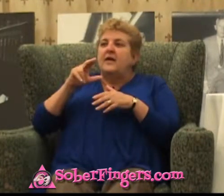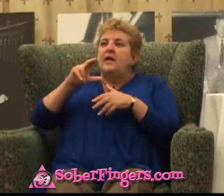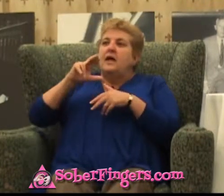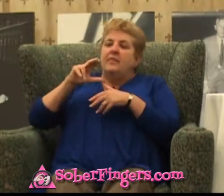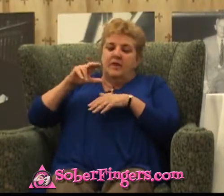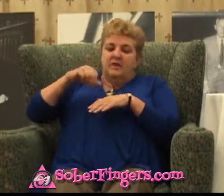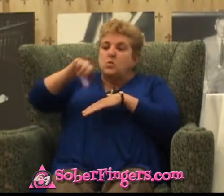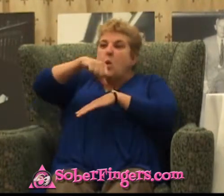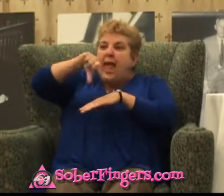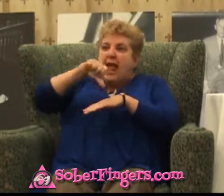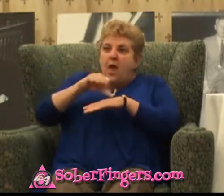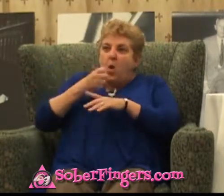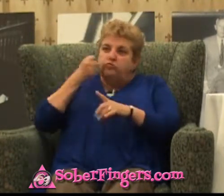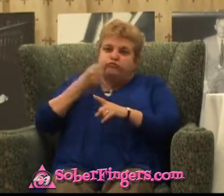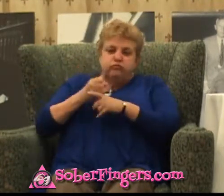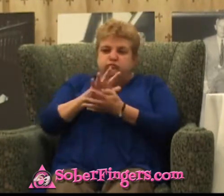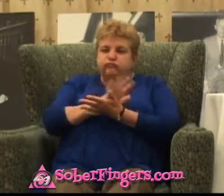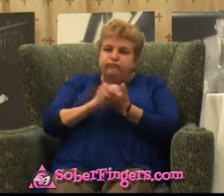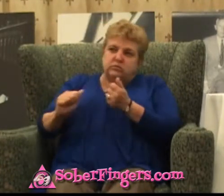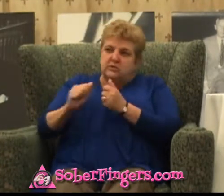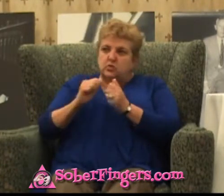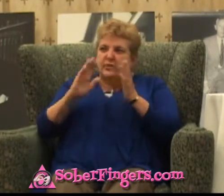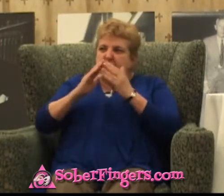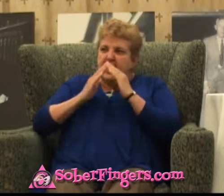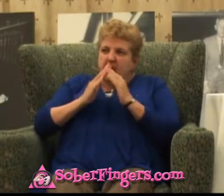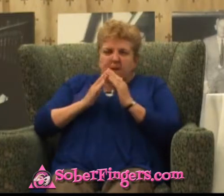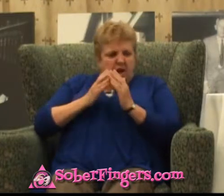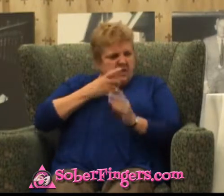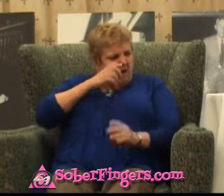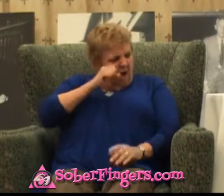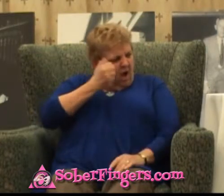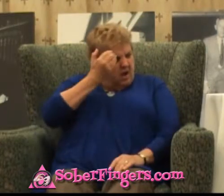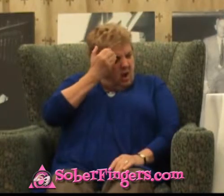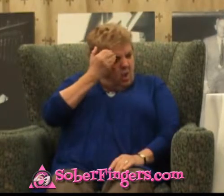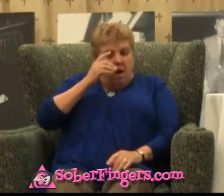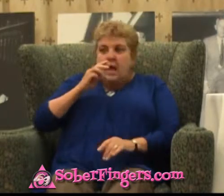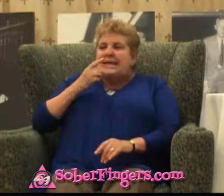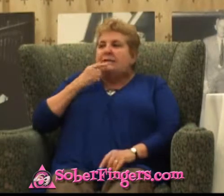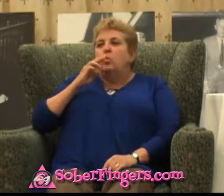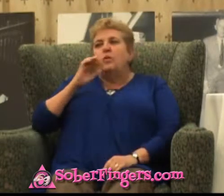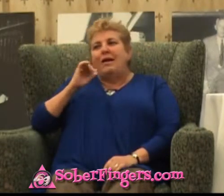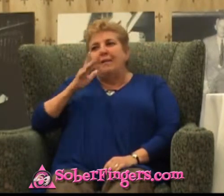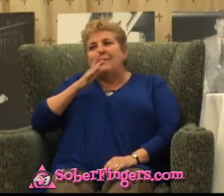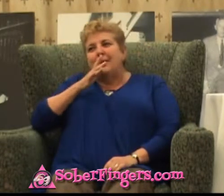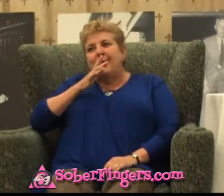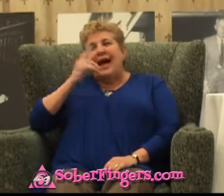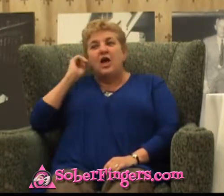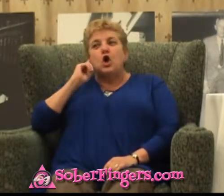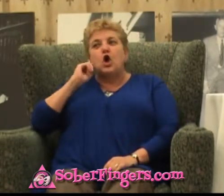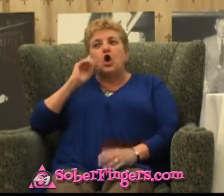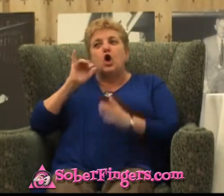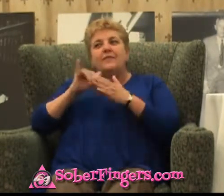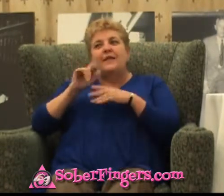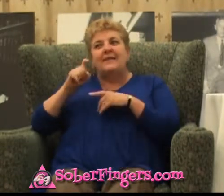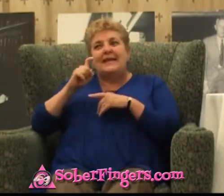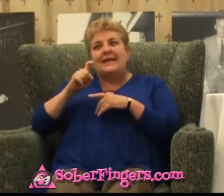yesterday. I said, yeah, I know, babe. And he said, well, Mom, I heard they need generators and gasoline down